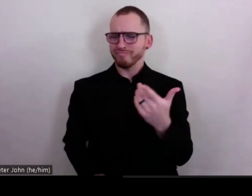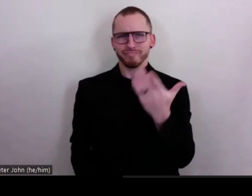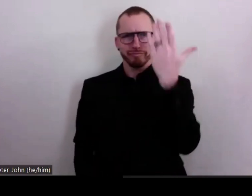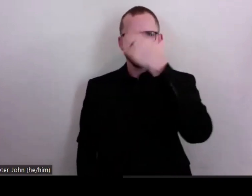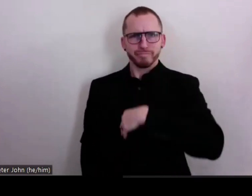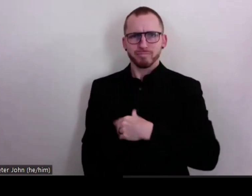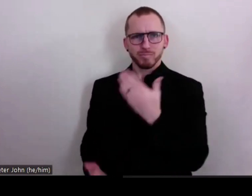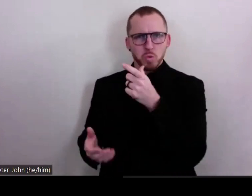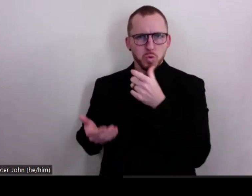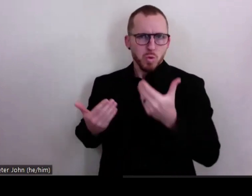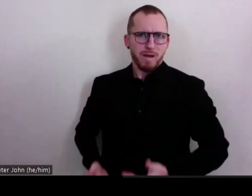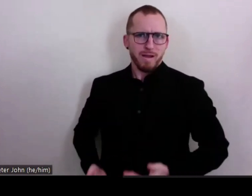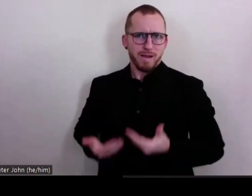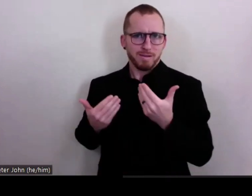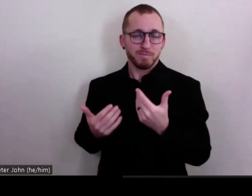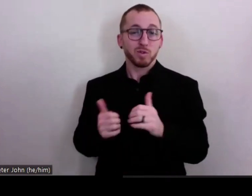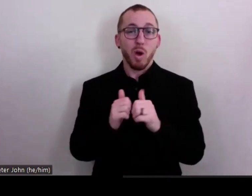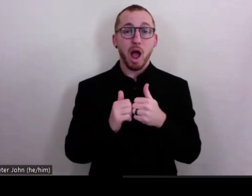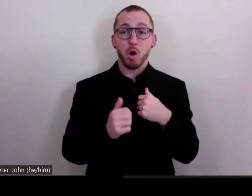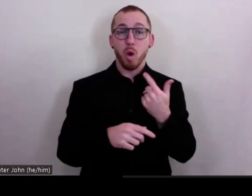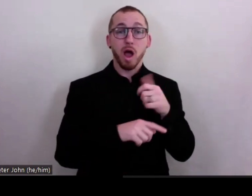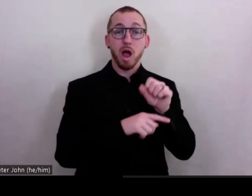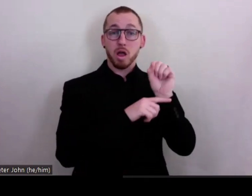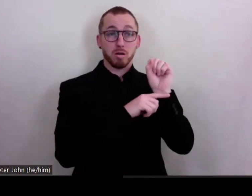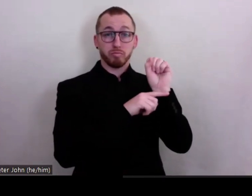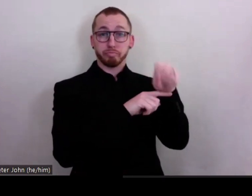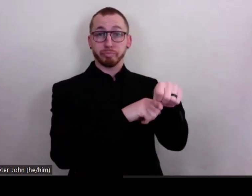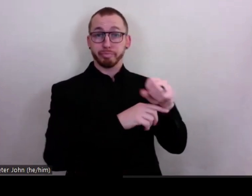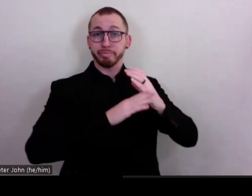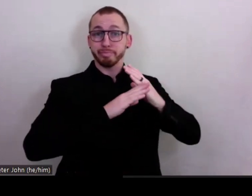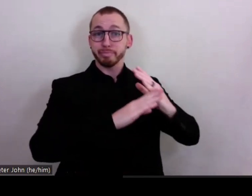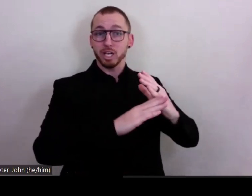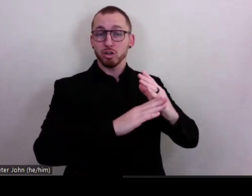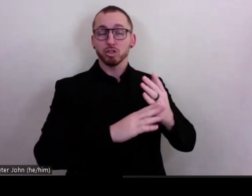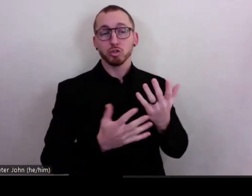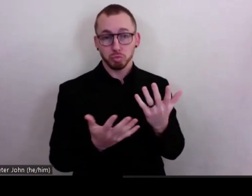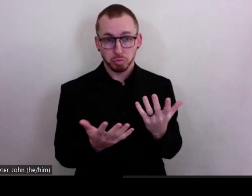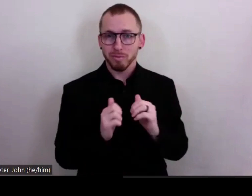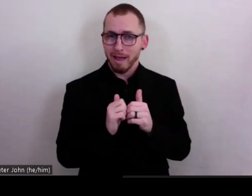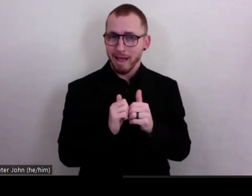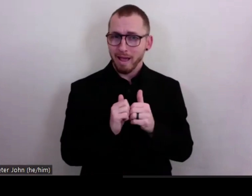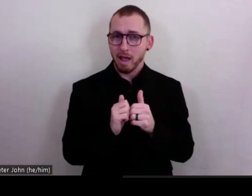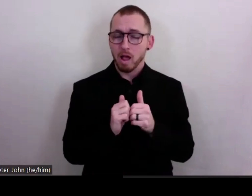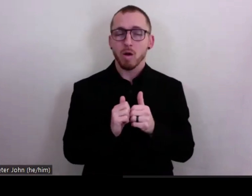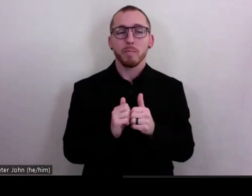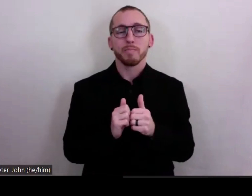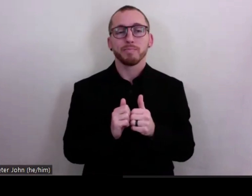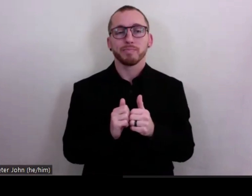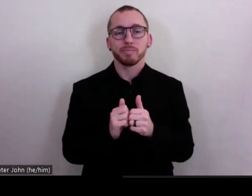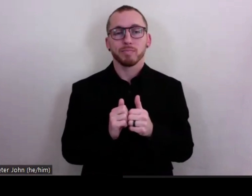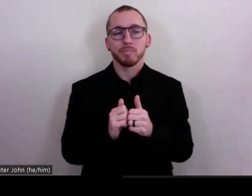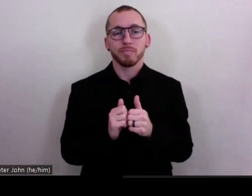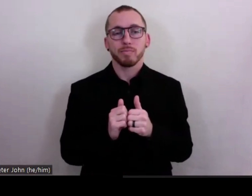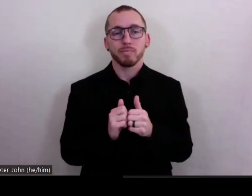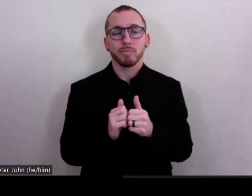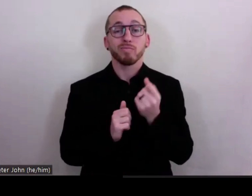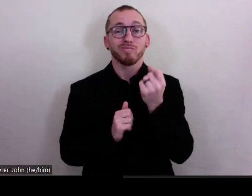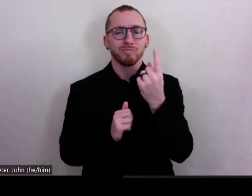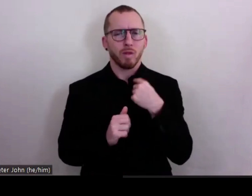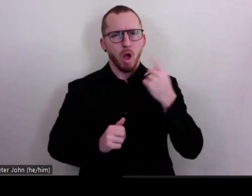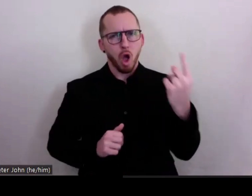approached overcoming those type of barriers, and if anything, it's like a fear of taking up space, is that